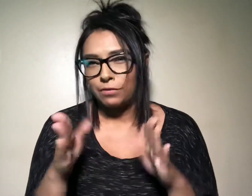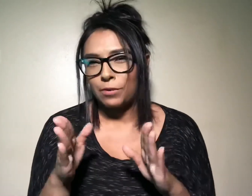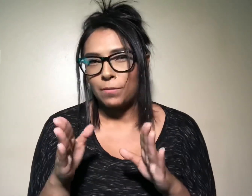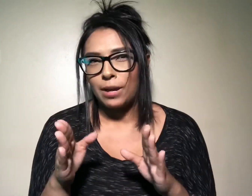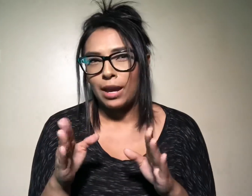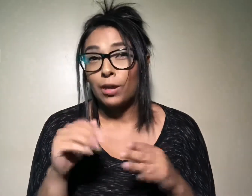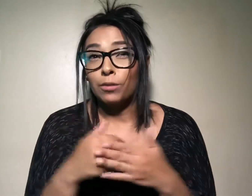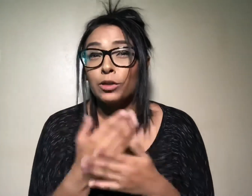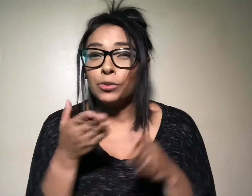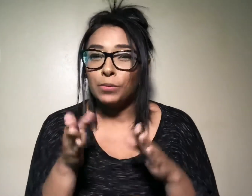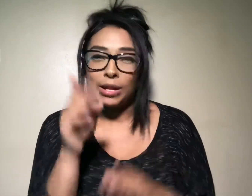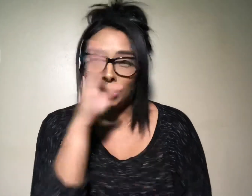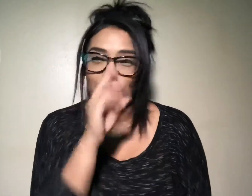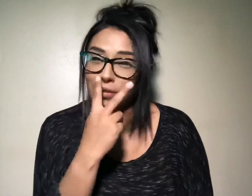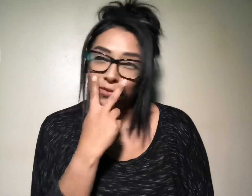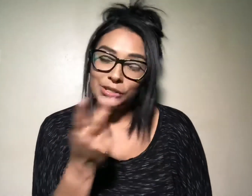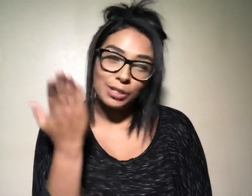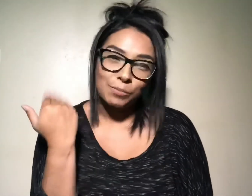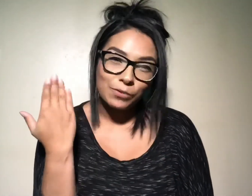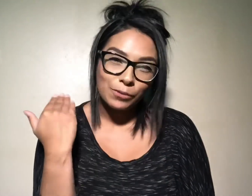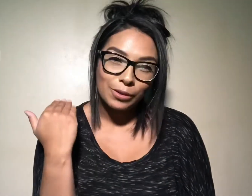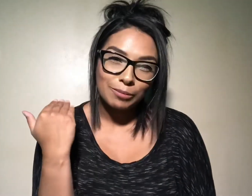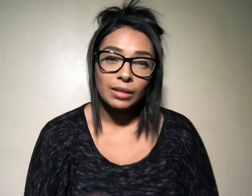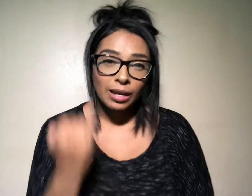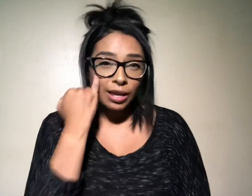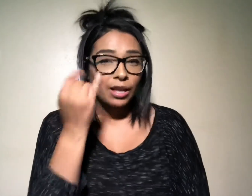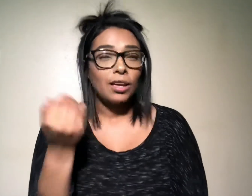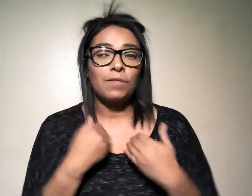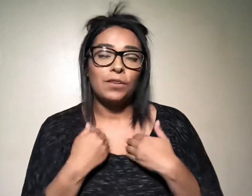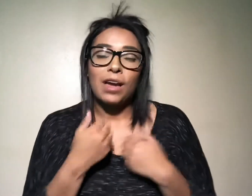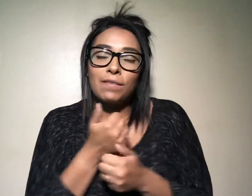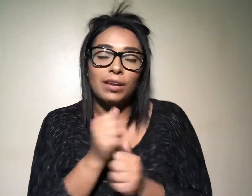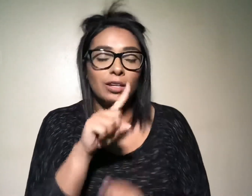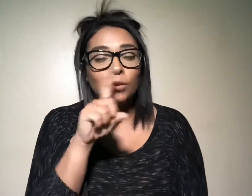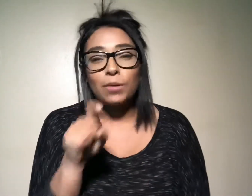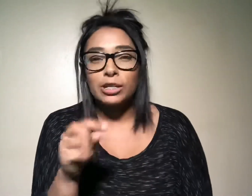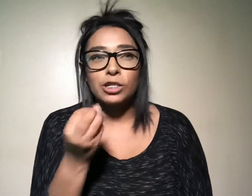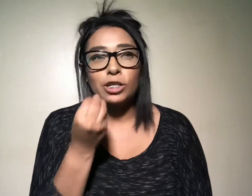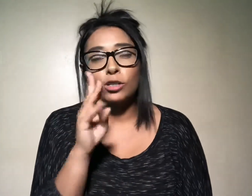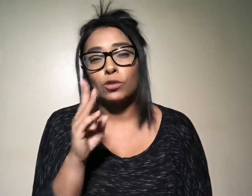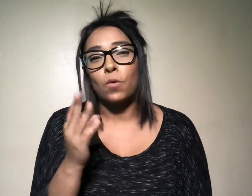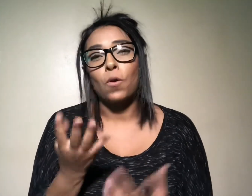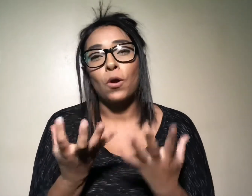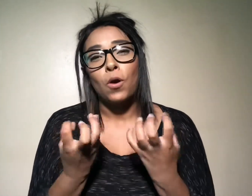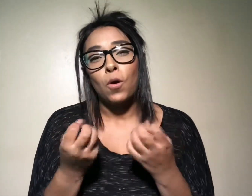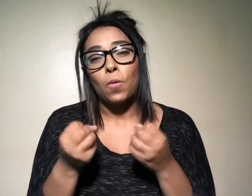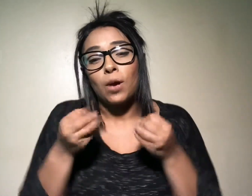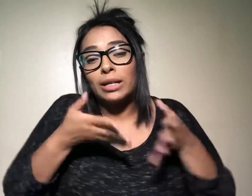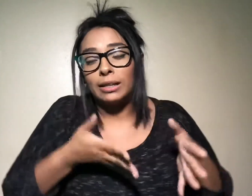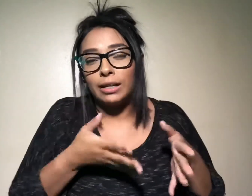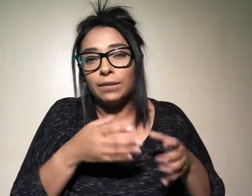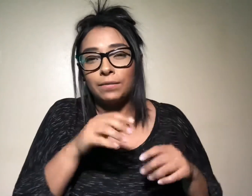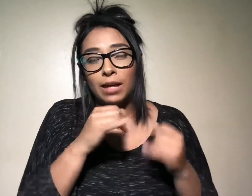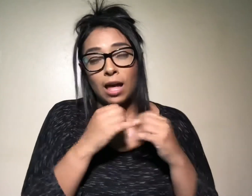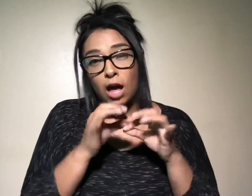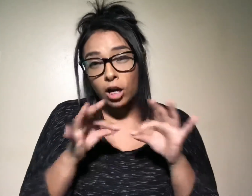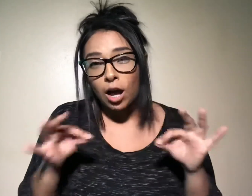in a different way or in a new way that you've never seen before. If you have any questions or want to leave